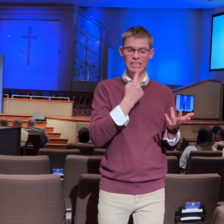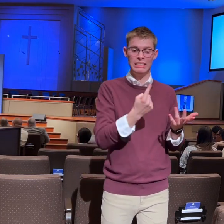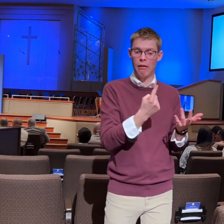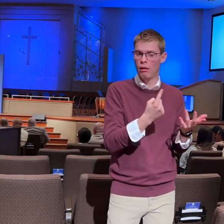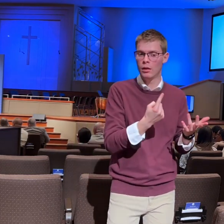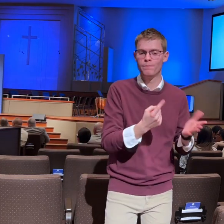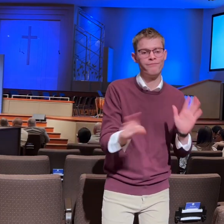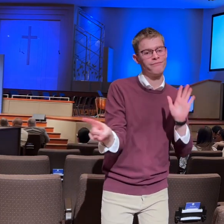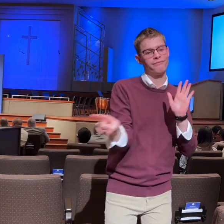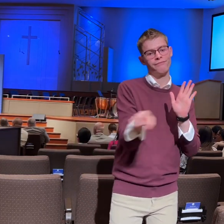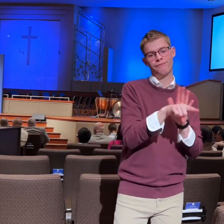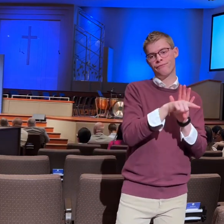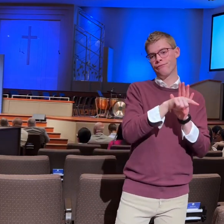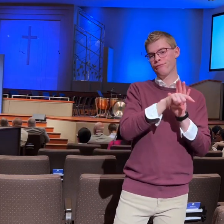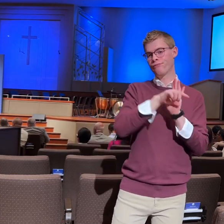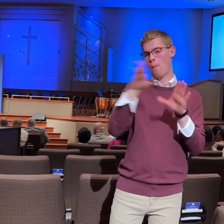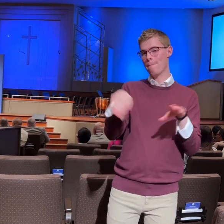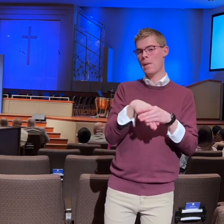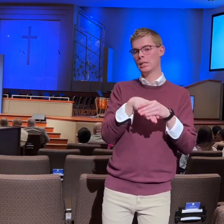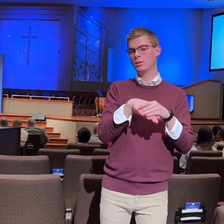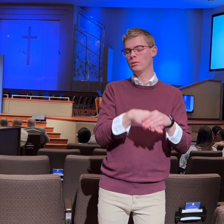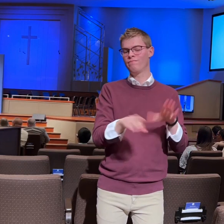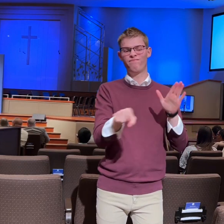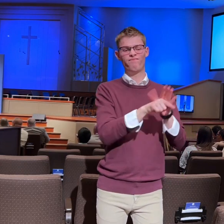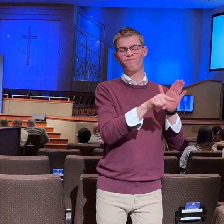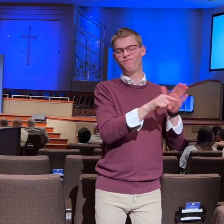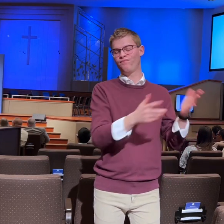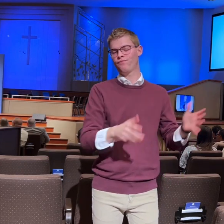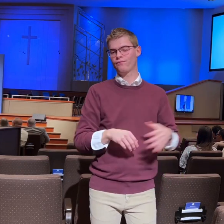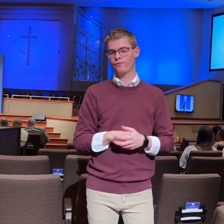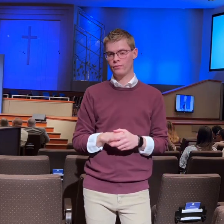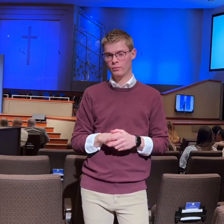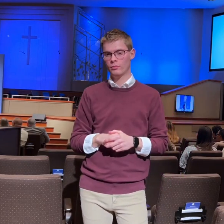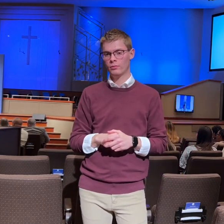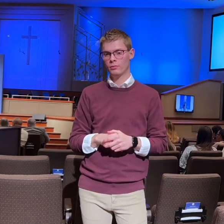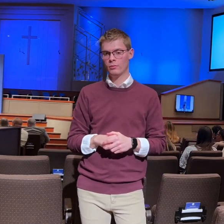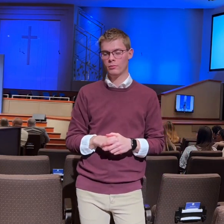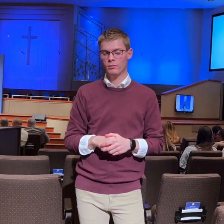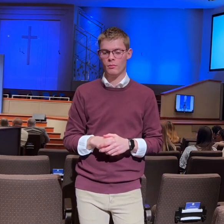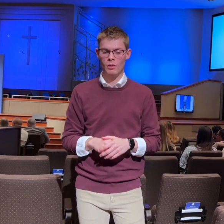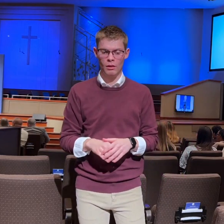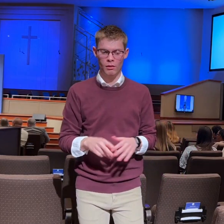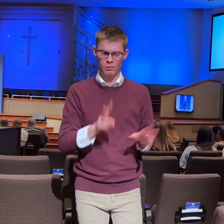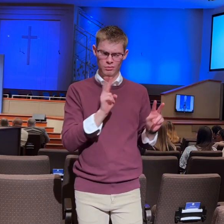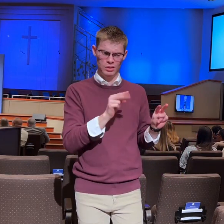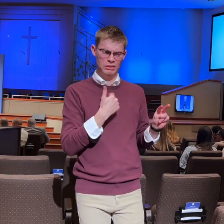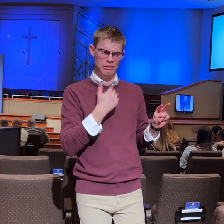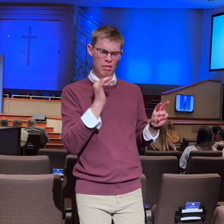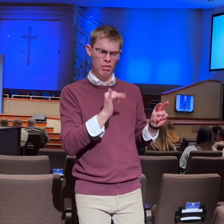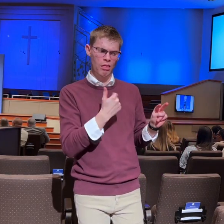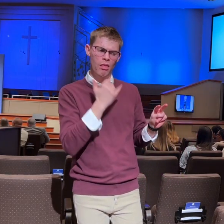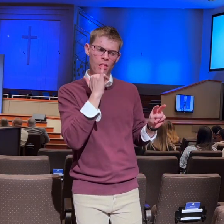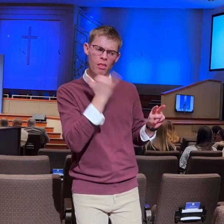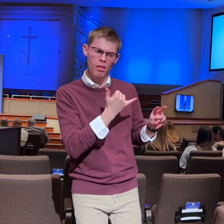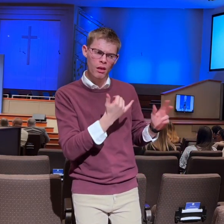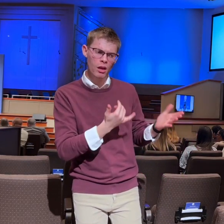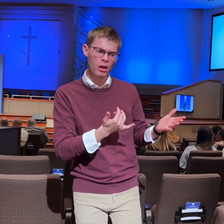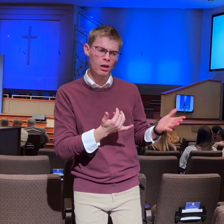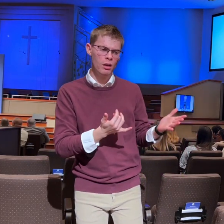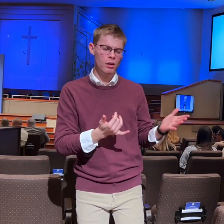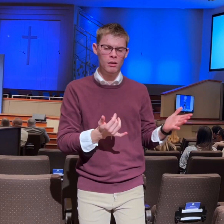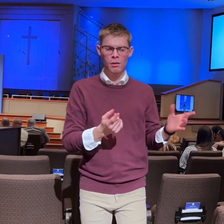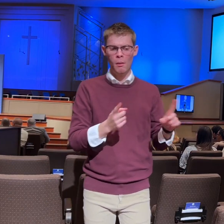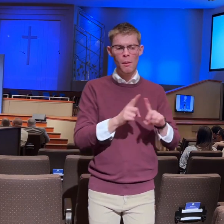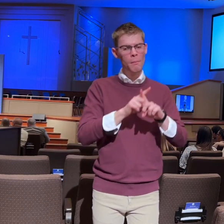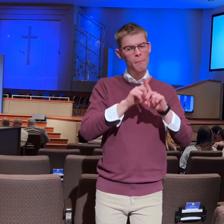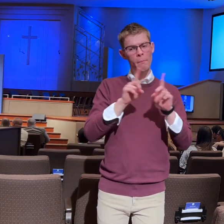they were false teachers because God says things in his Bible like, what God hath joined together, let no man put asunder and God